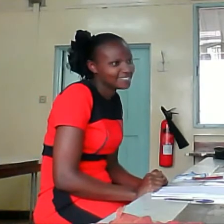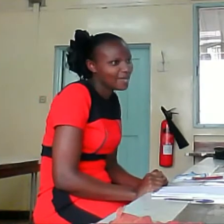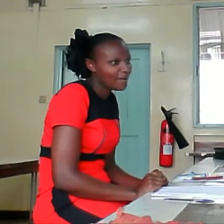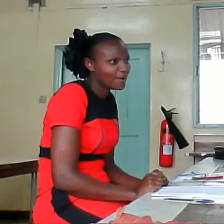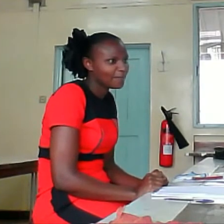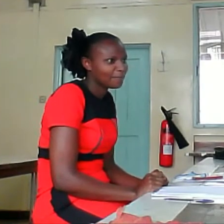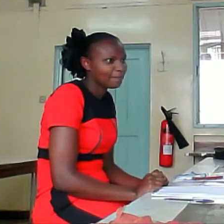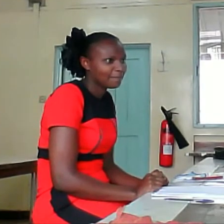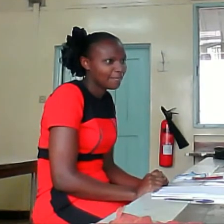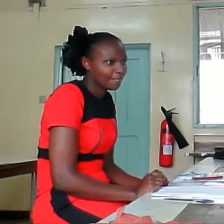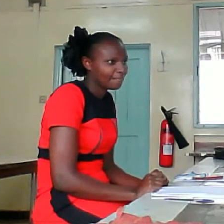Sawa.